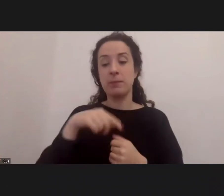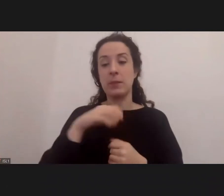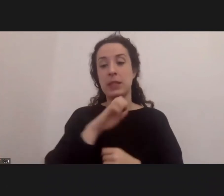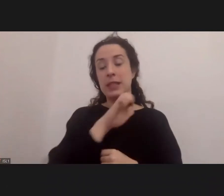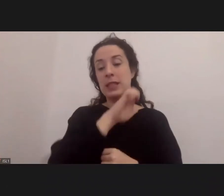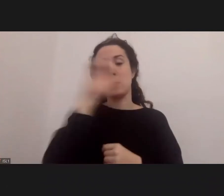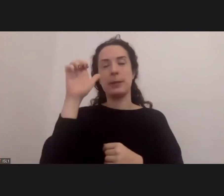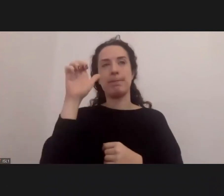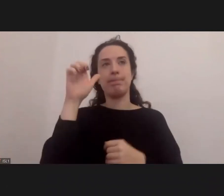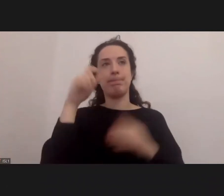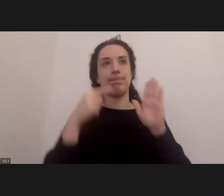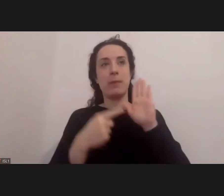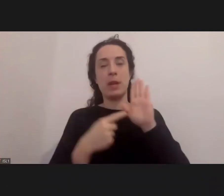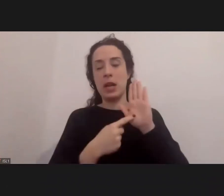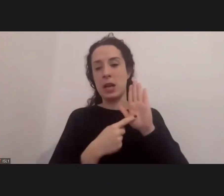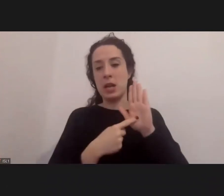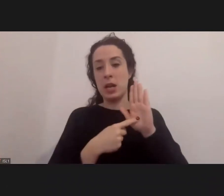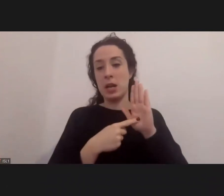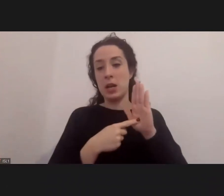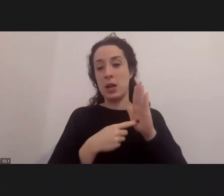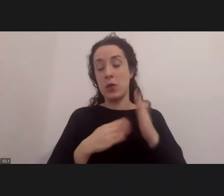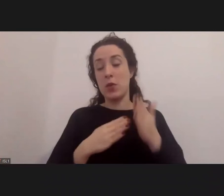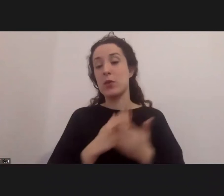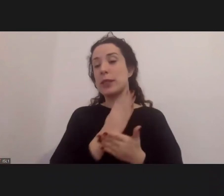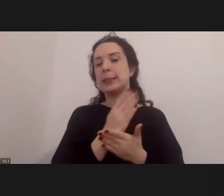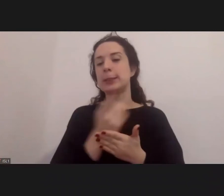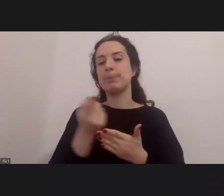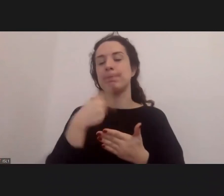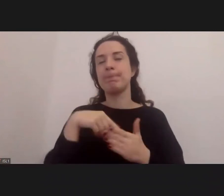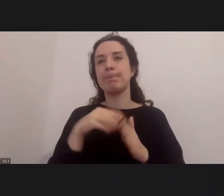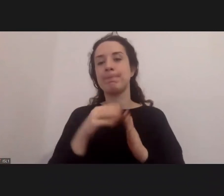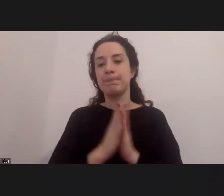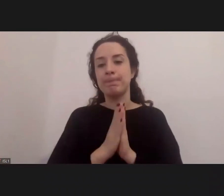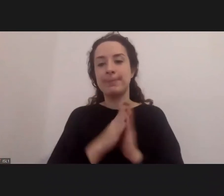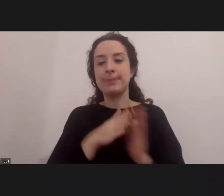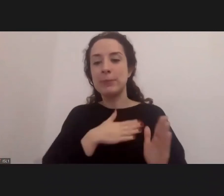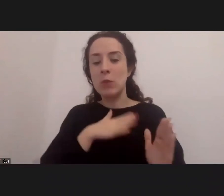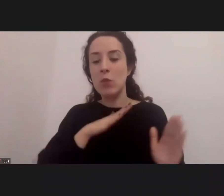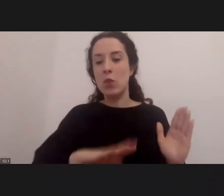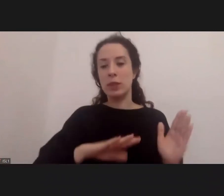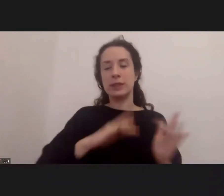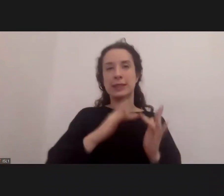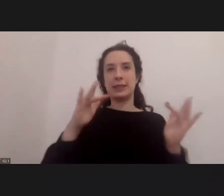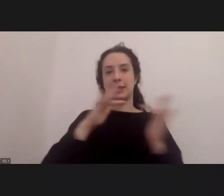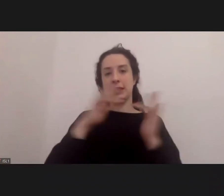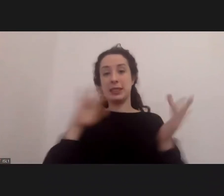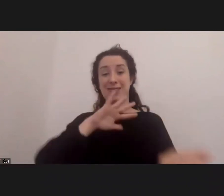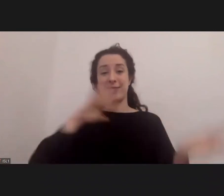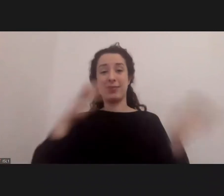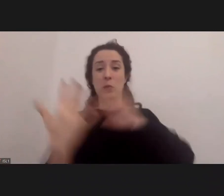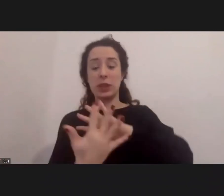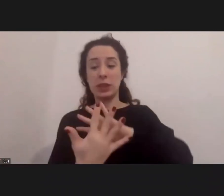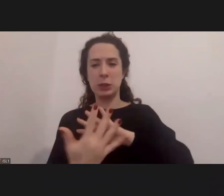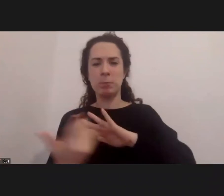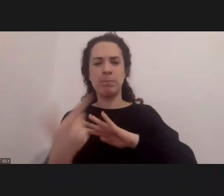Rights, along with the willingness to pave the way for a digital transition, it is a great